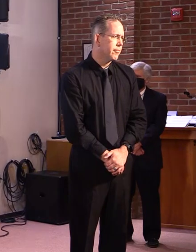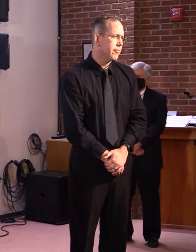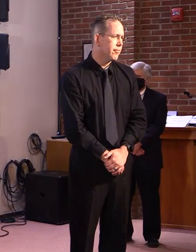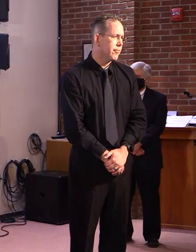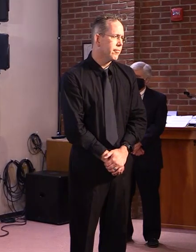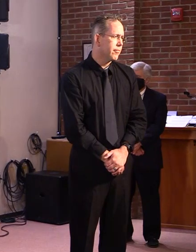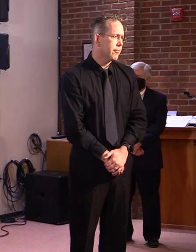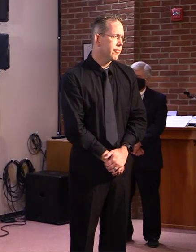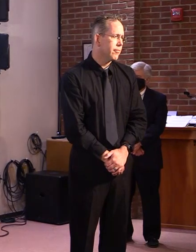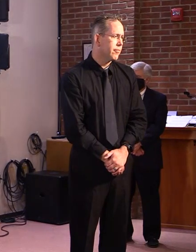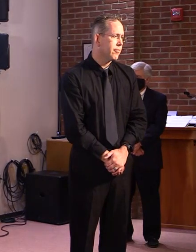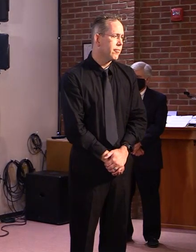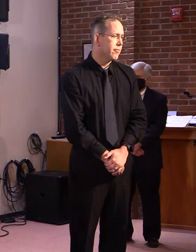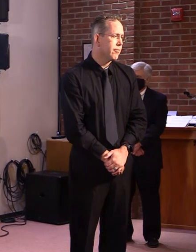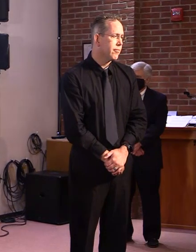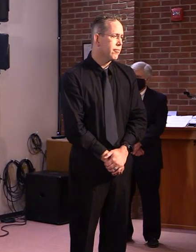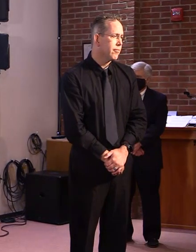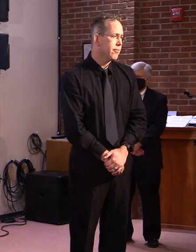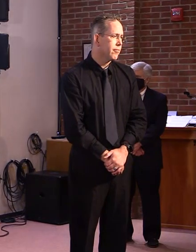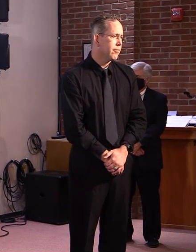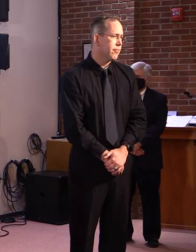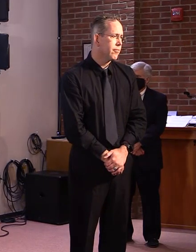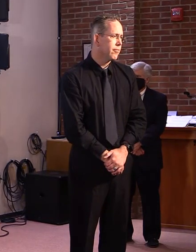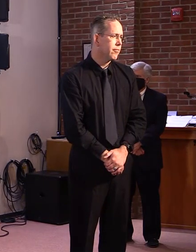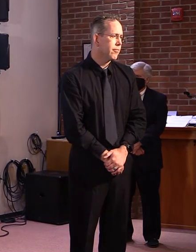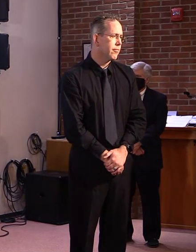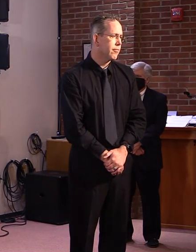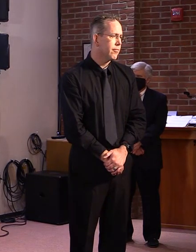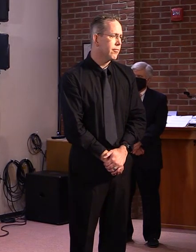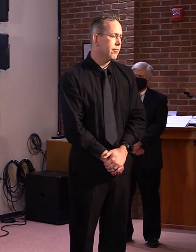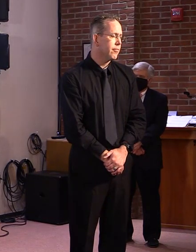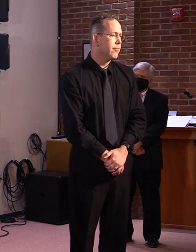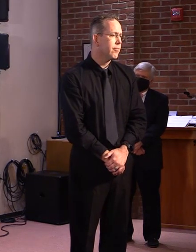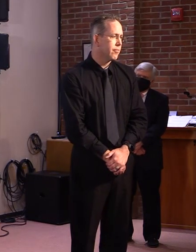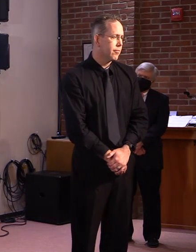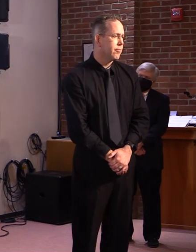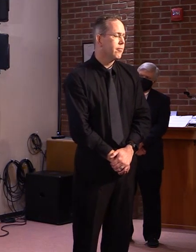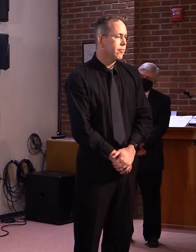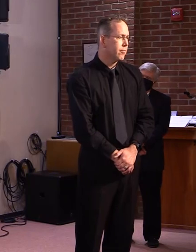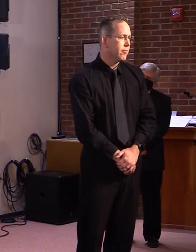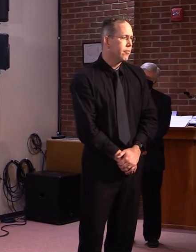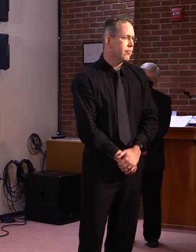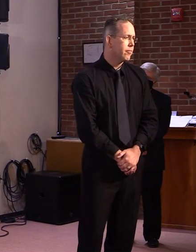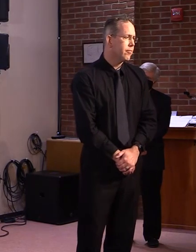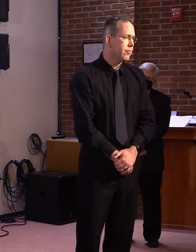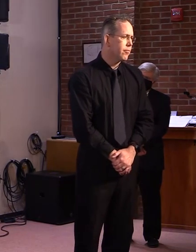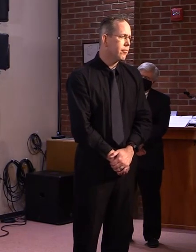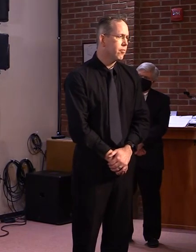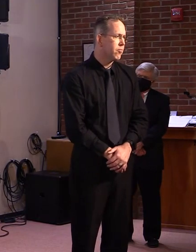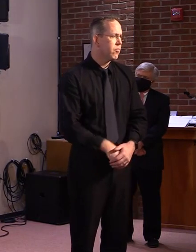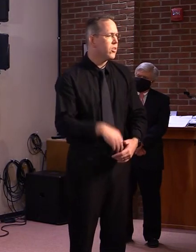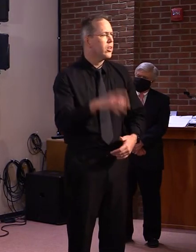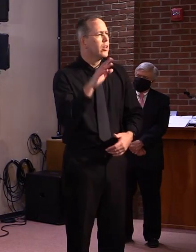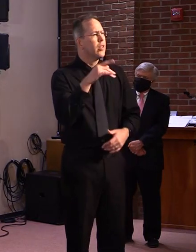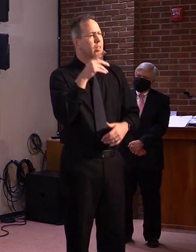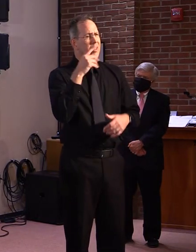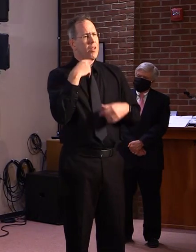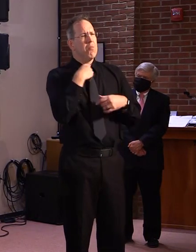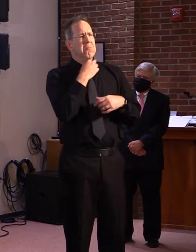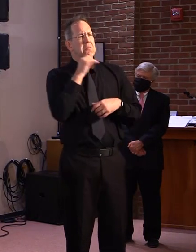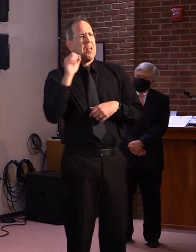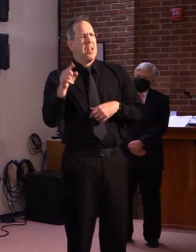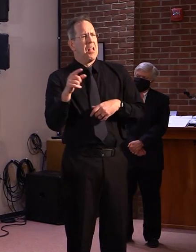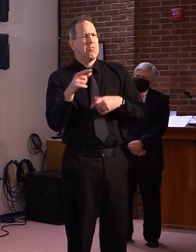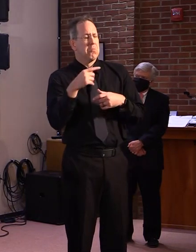just due to the fact that people didn't get treatment that they ordinarily would have had. Yeah, I think I'll let